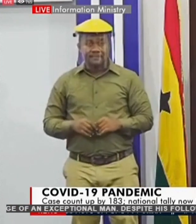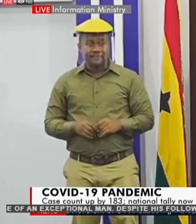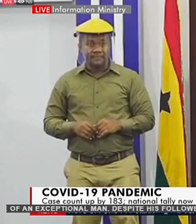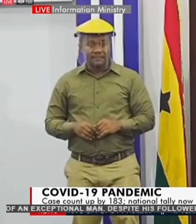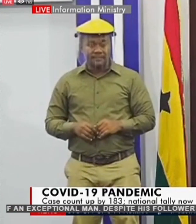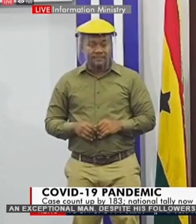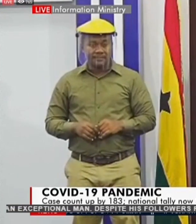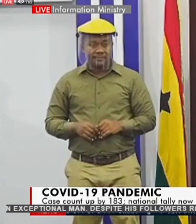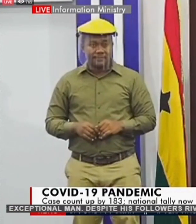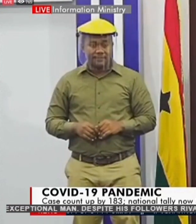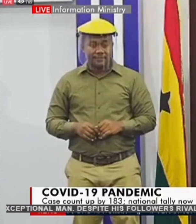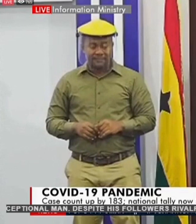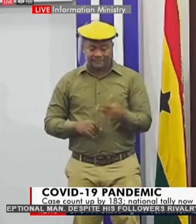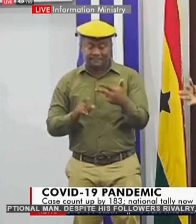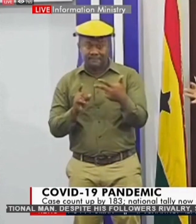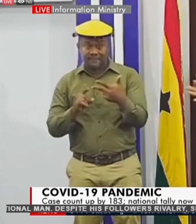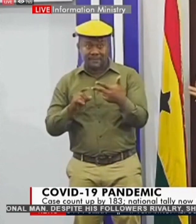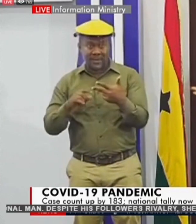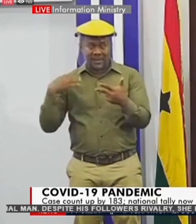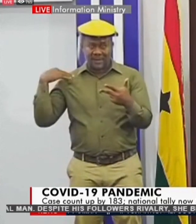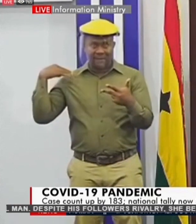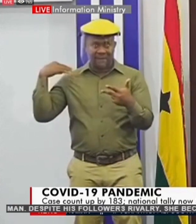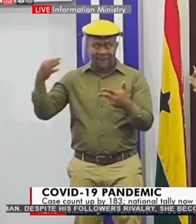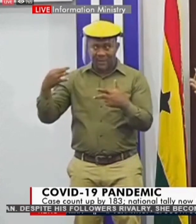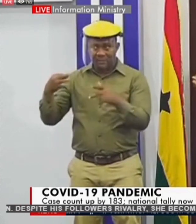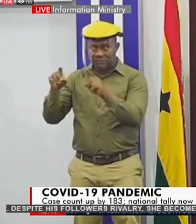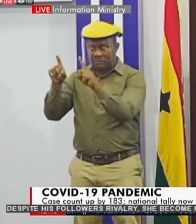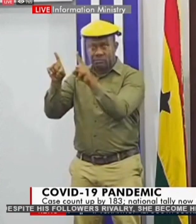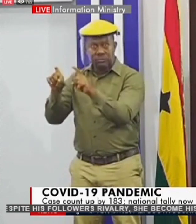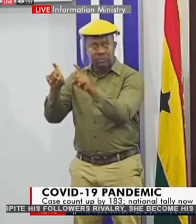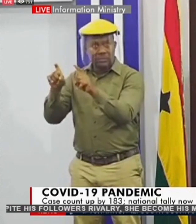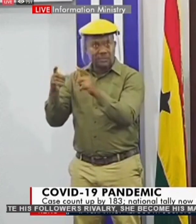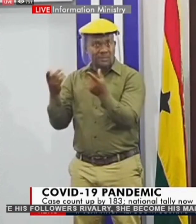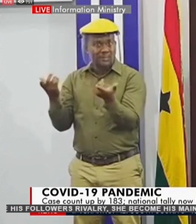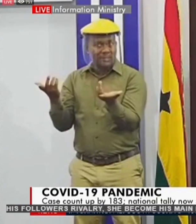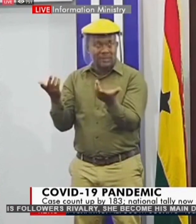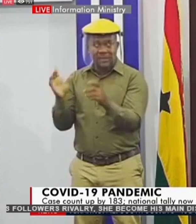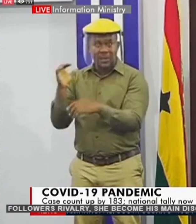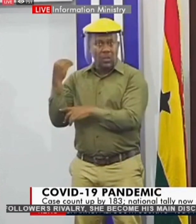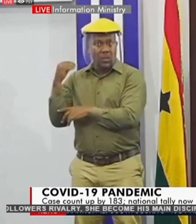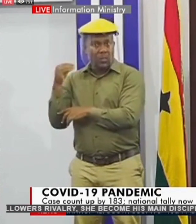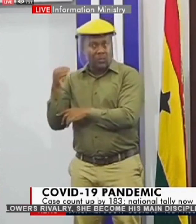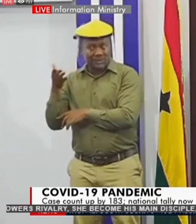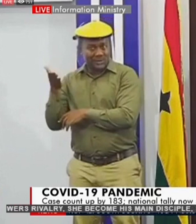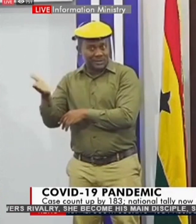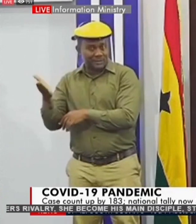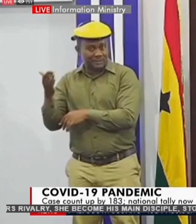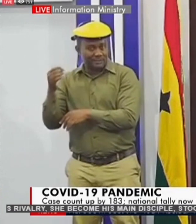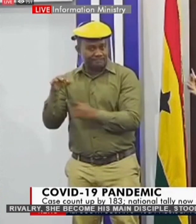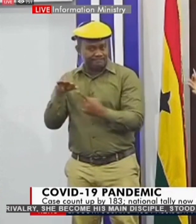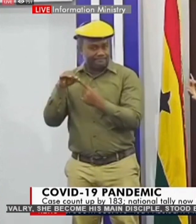Again, voluntary mass testing is being rolled out in Obuasi, especially for